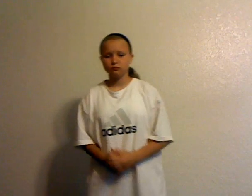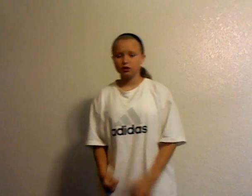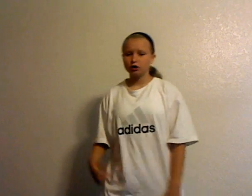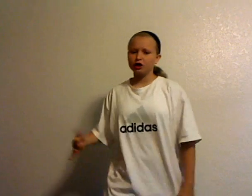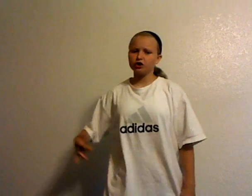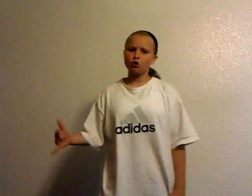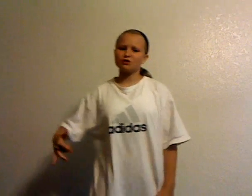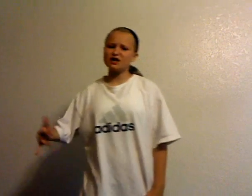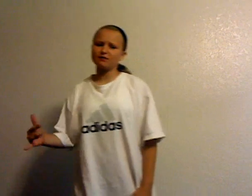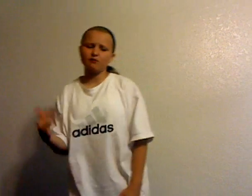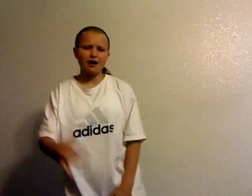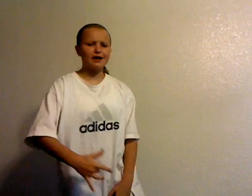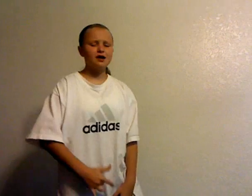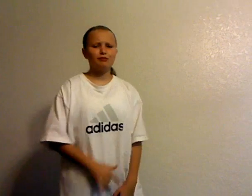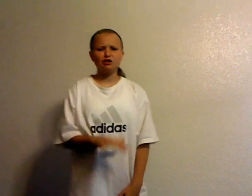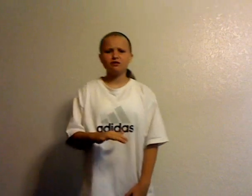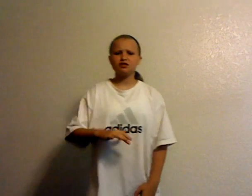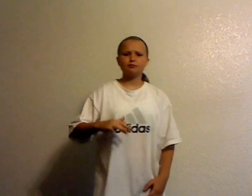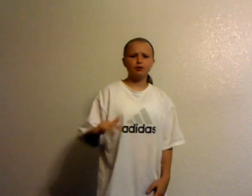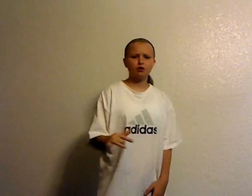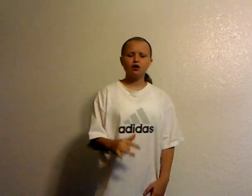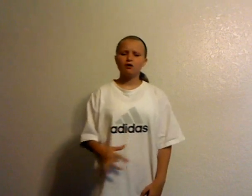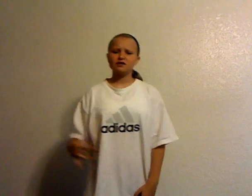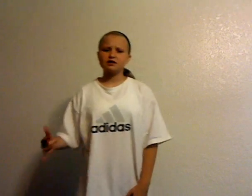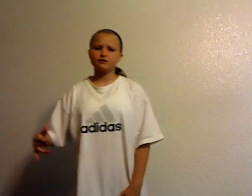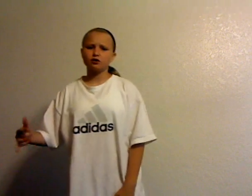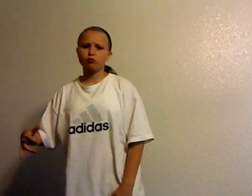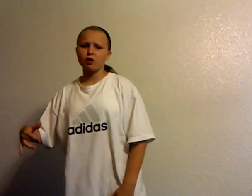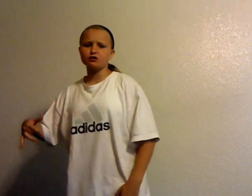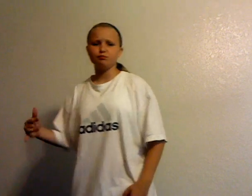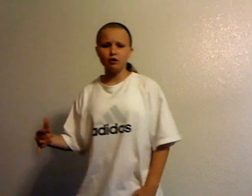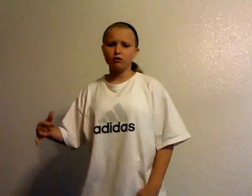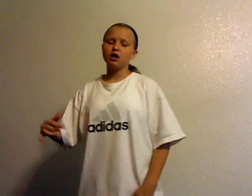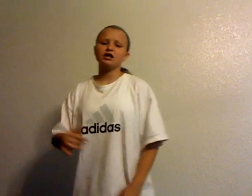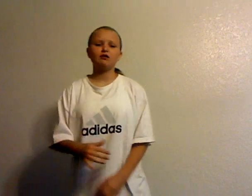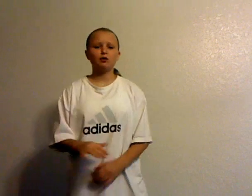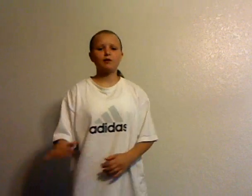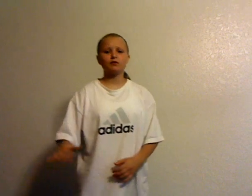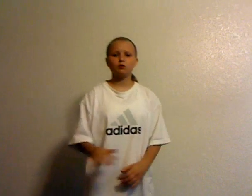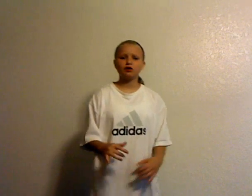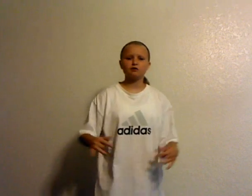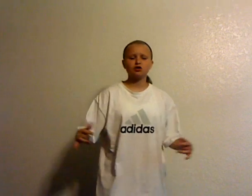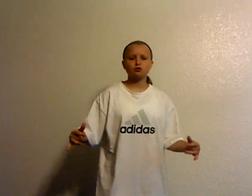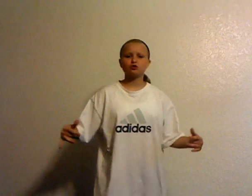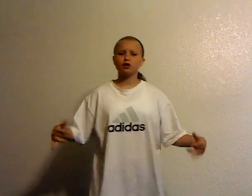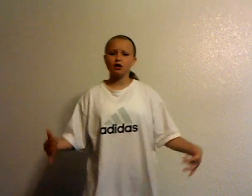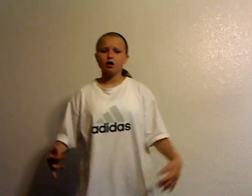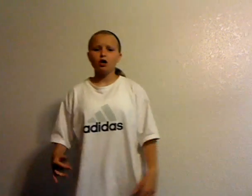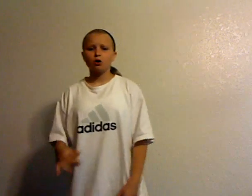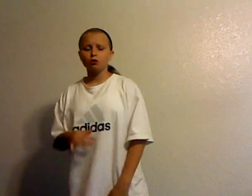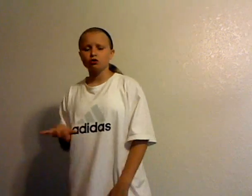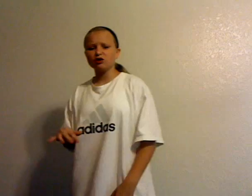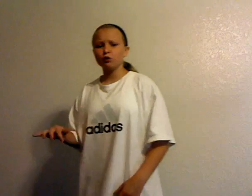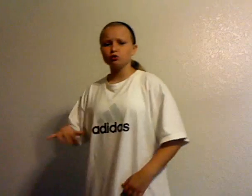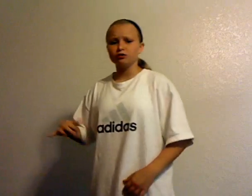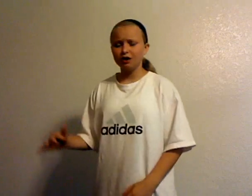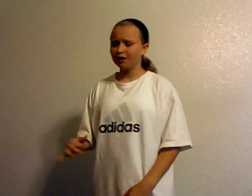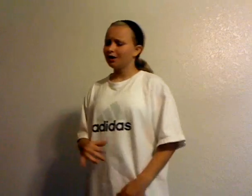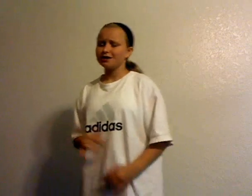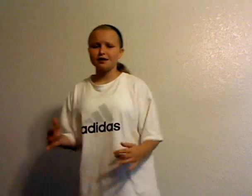Hey yo, what's up, everybody? My name is C. Blow, we're thanks for the quietest blood. Now we're up to one of my songs today, called Duna's World today. It's like